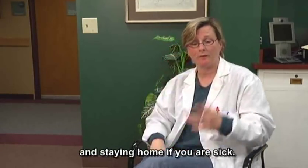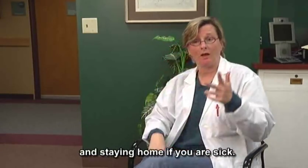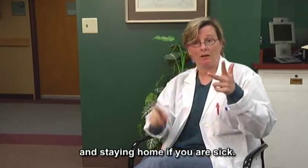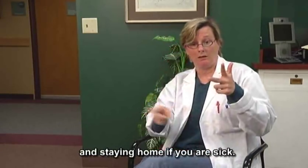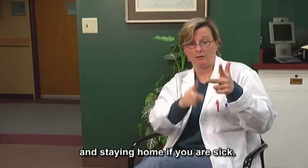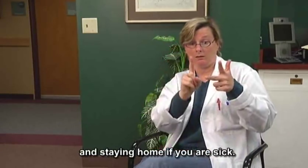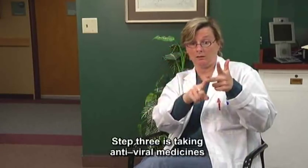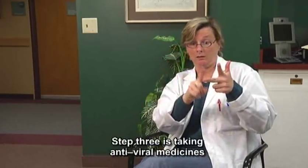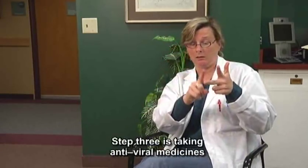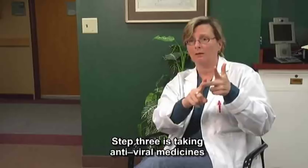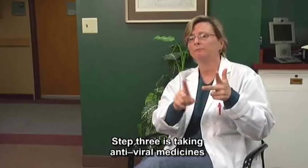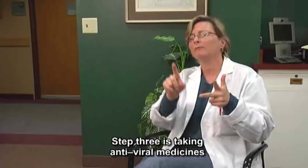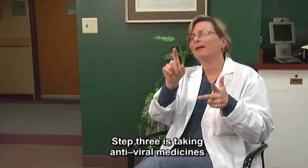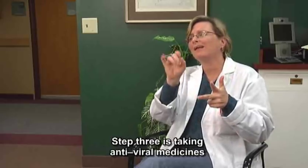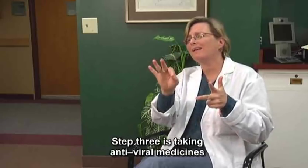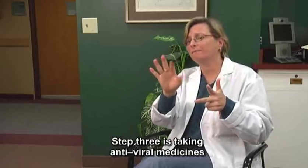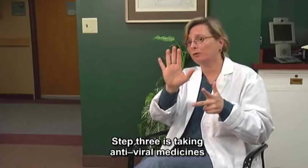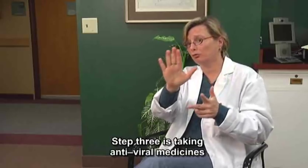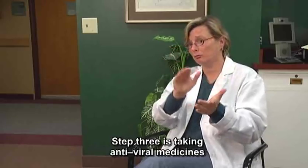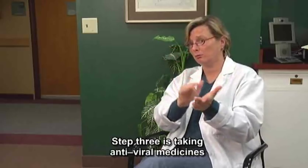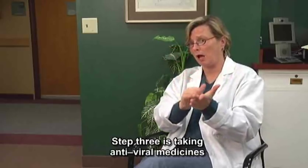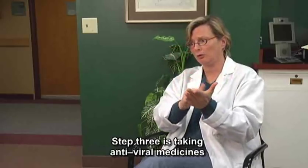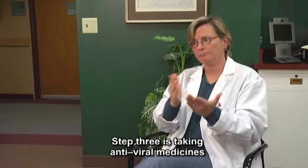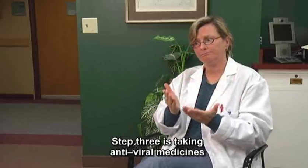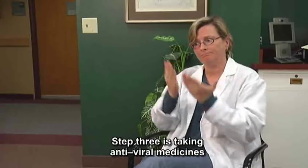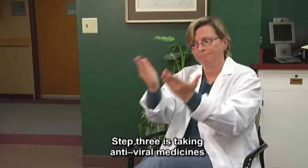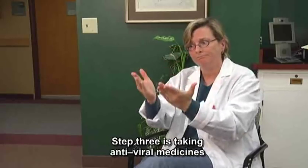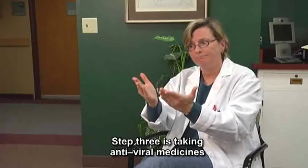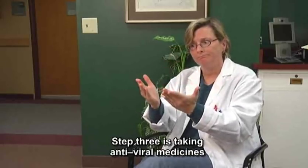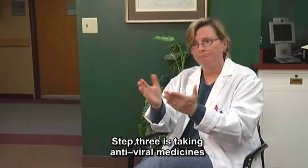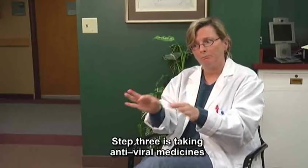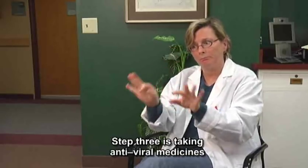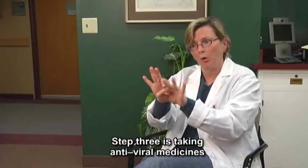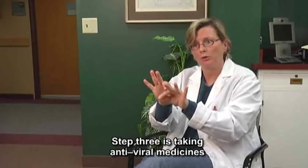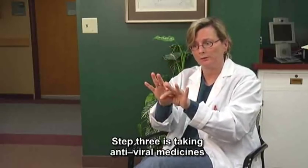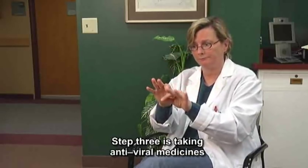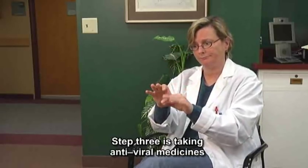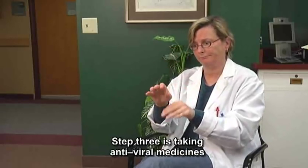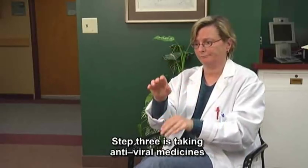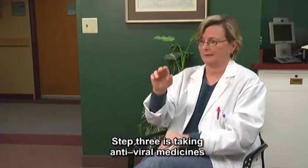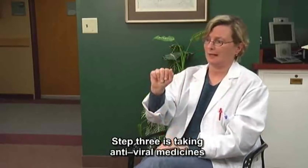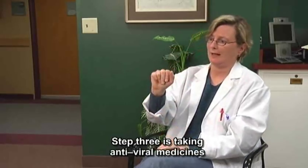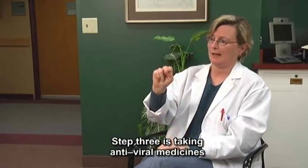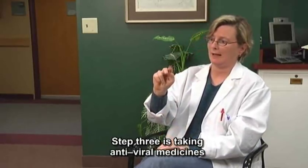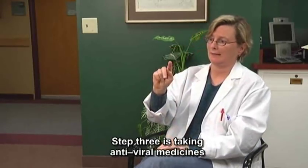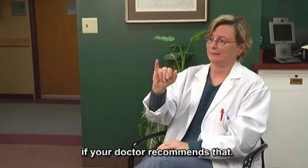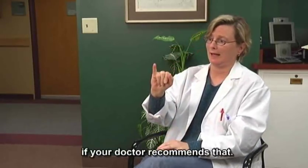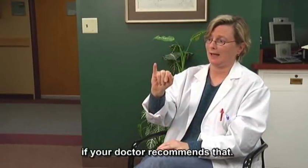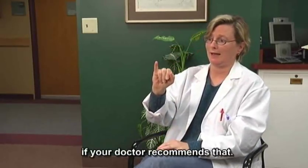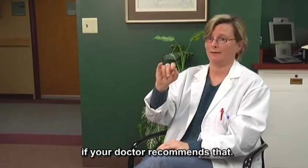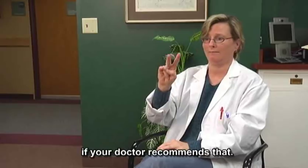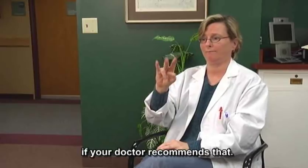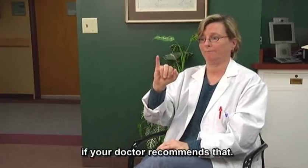step three is taking antiviral medicines if your doctor recommends that